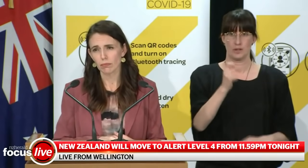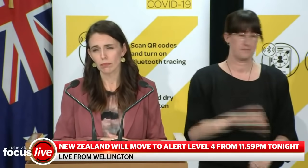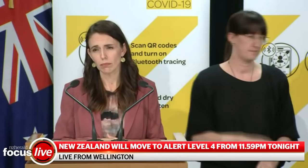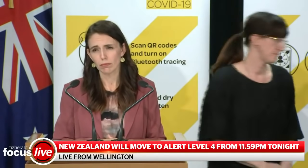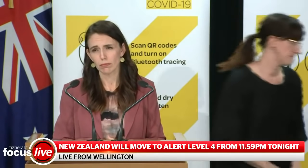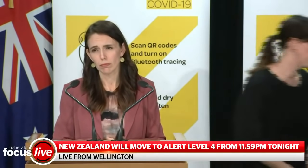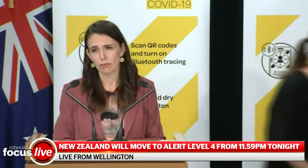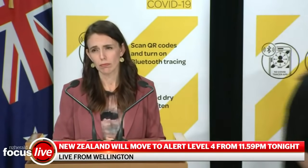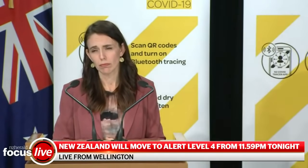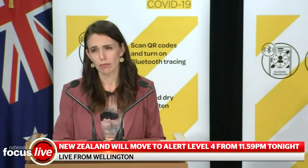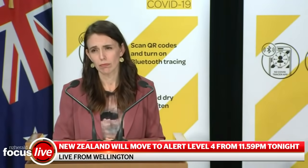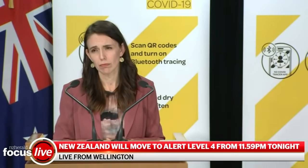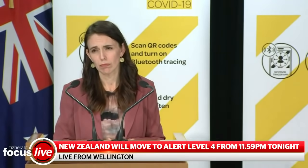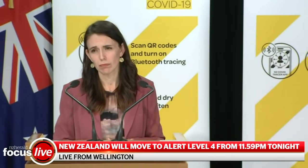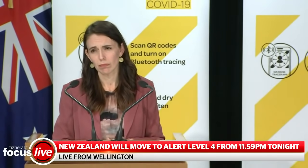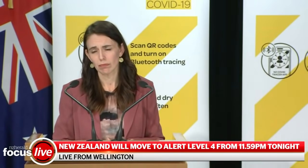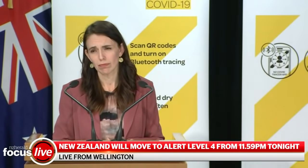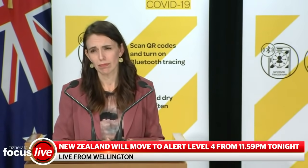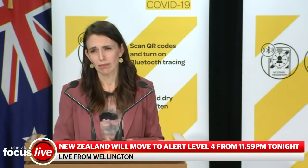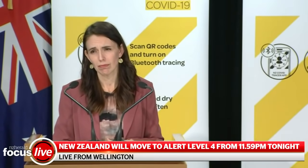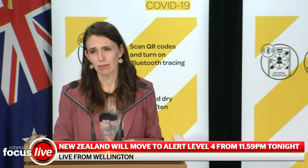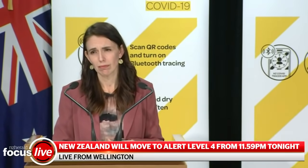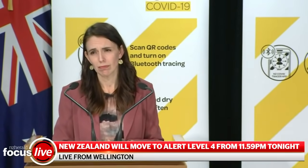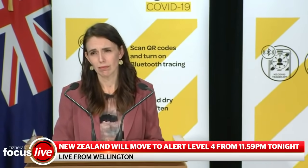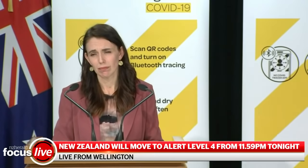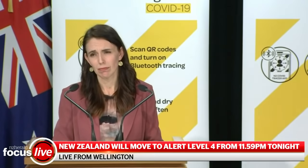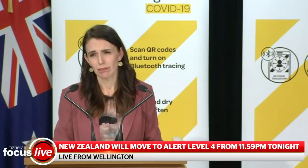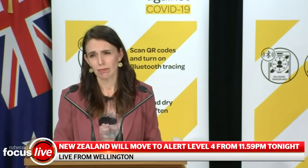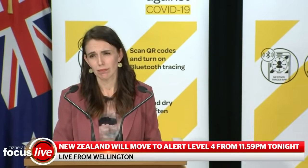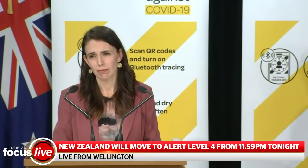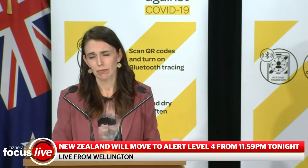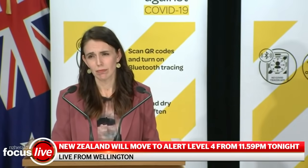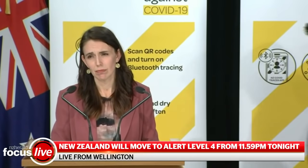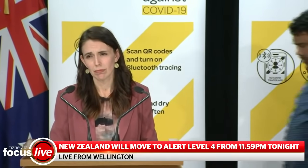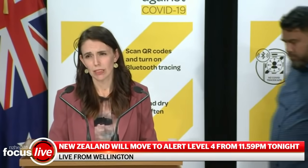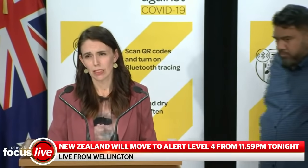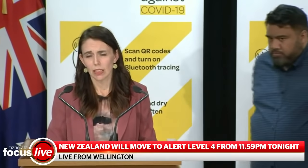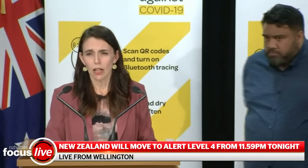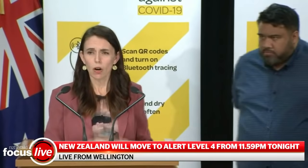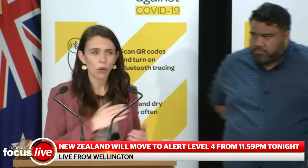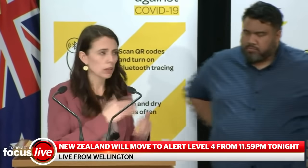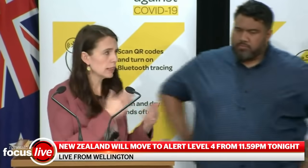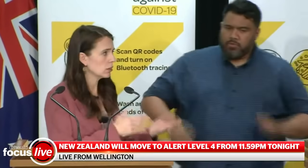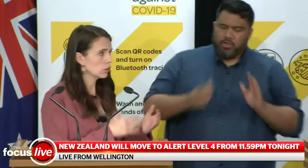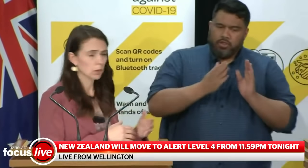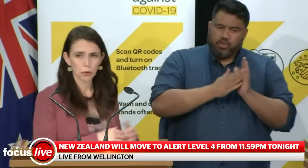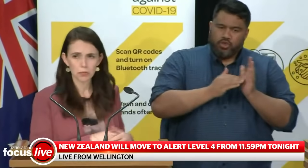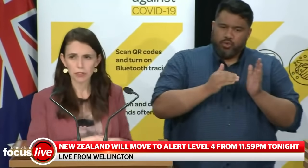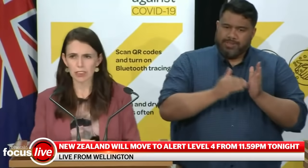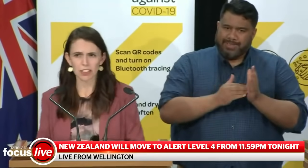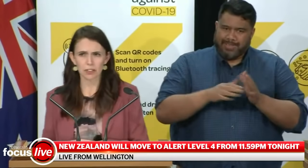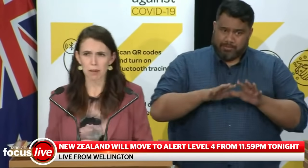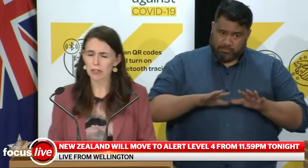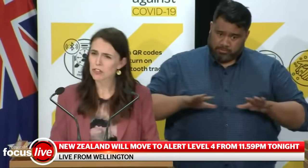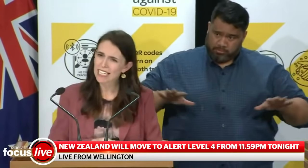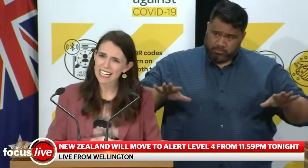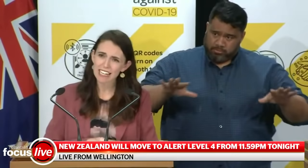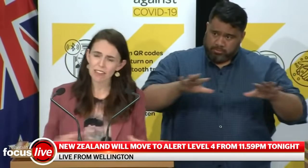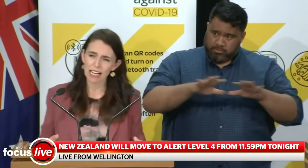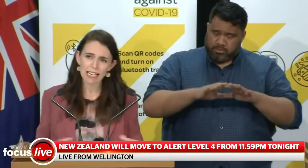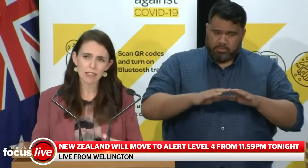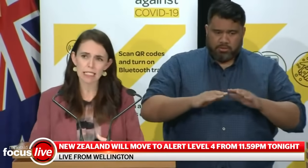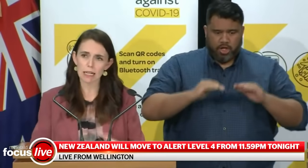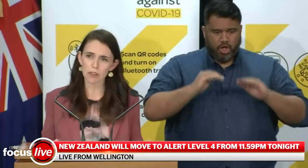New Zealand because of the relatively or comparably low rates of vaccination? I'll let Dr. Bloomfield touch on that, but you